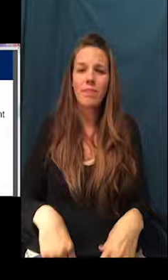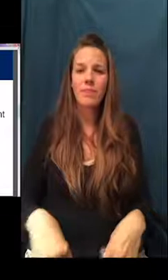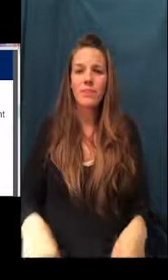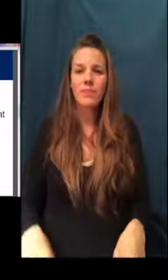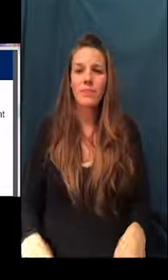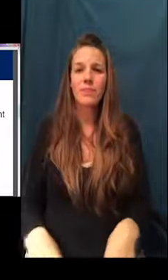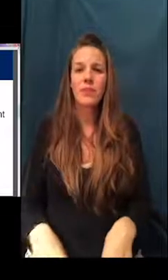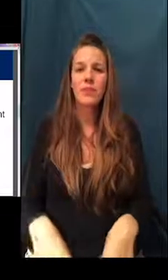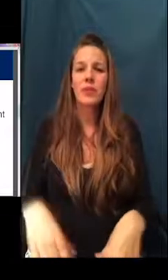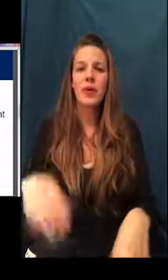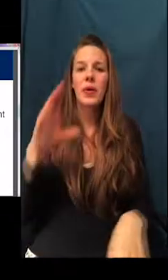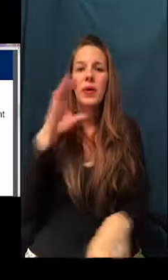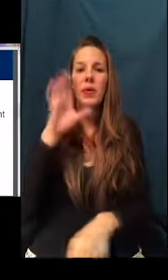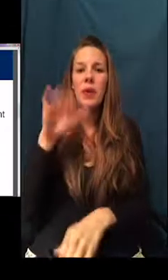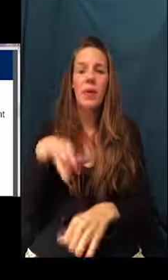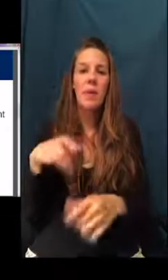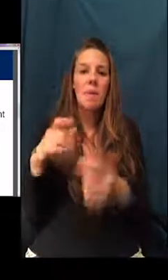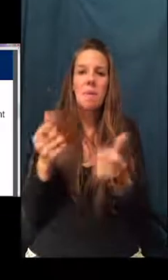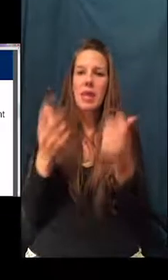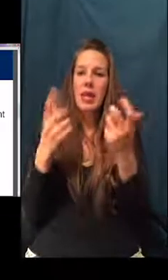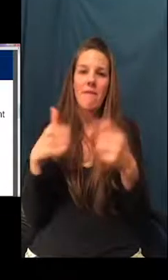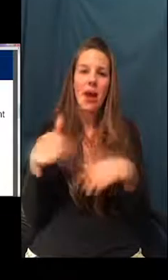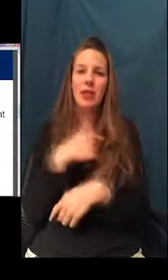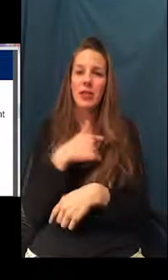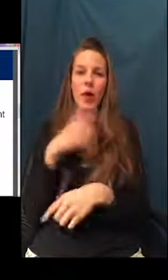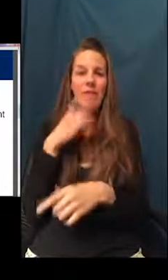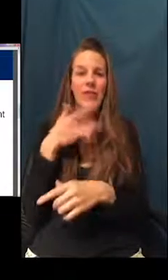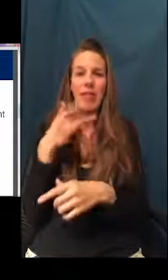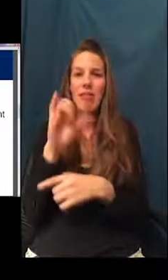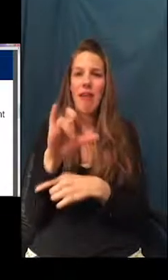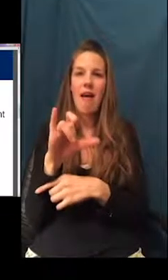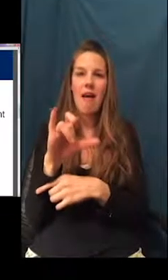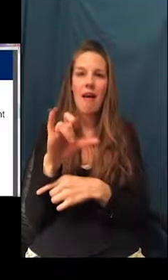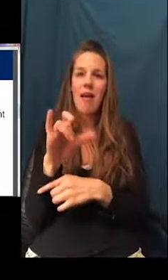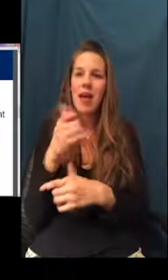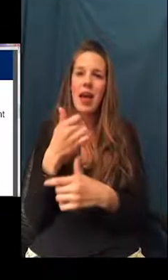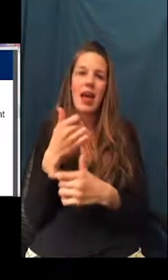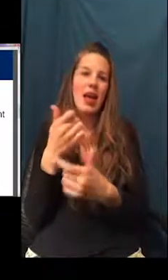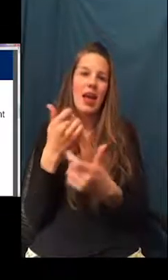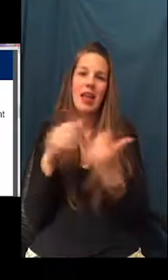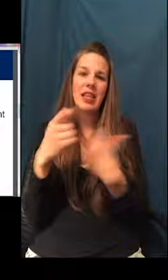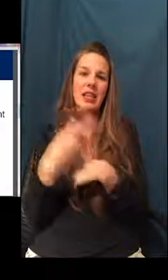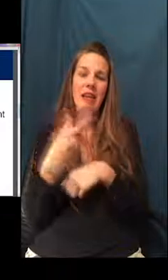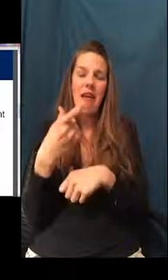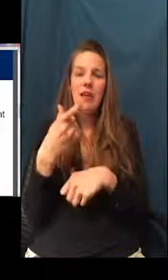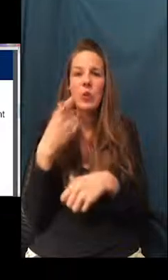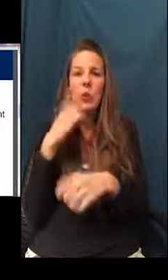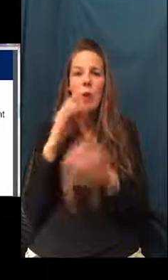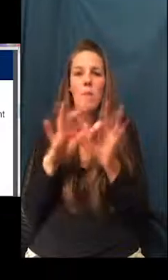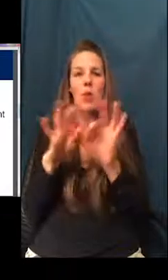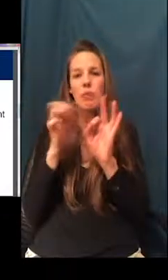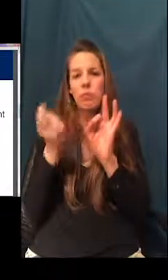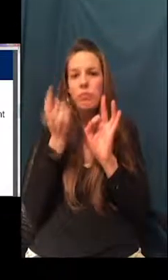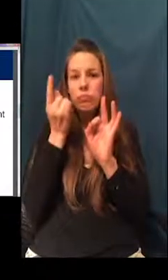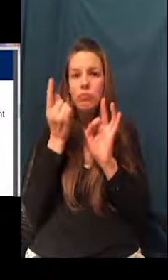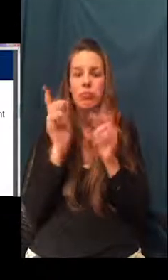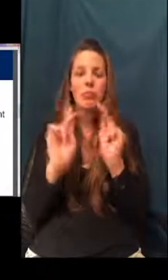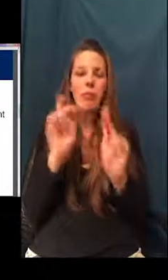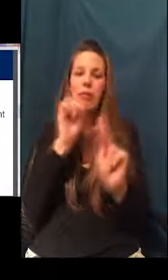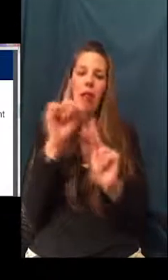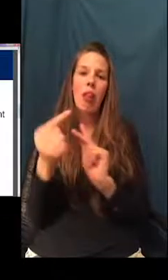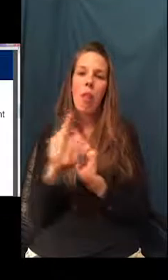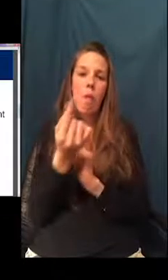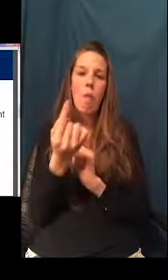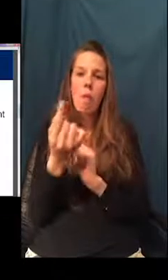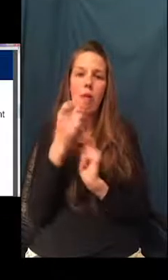And, many of us are feeling that on any given day. And so it's important to understand that people are not alone